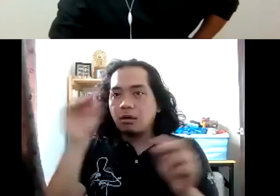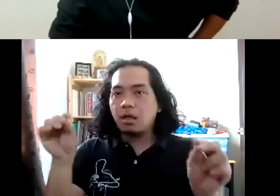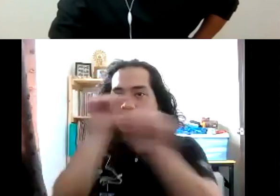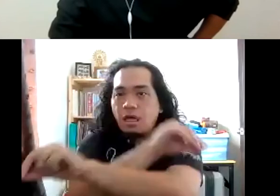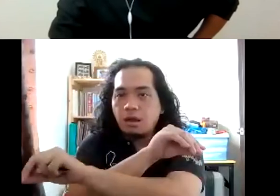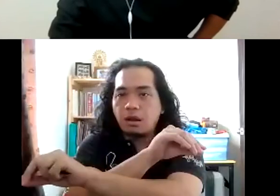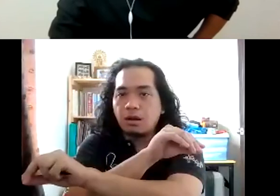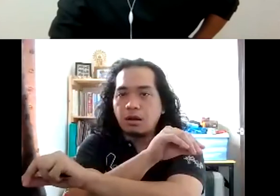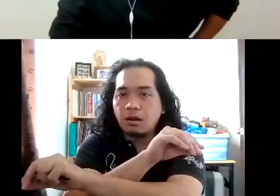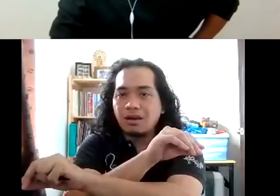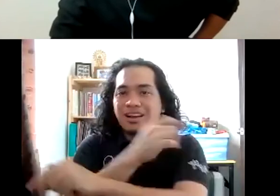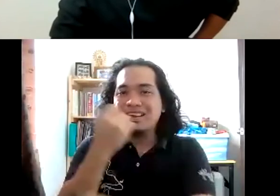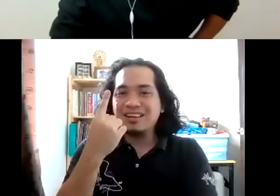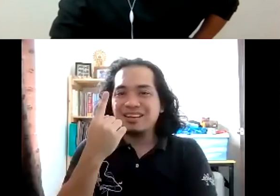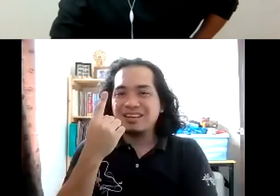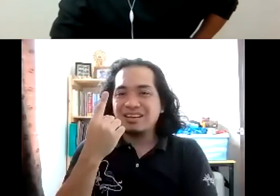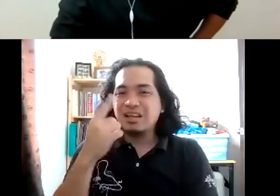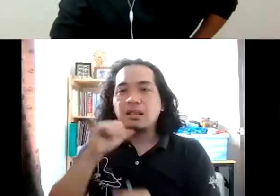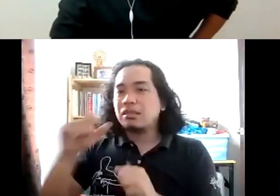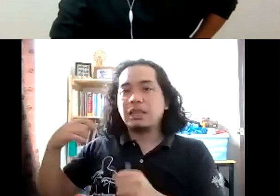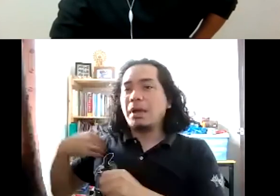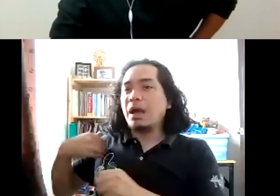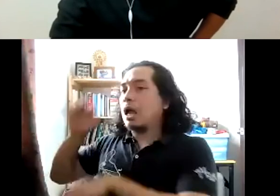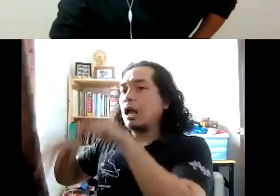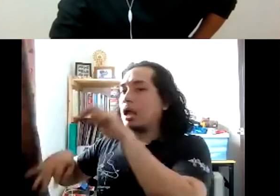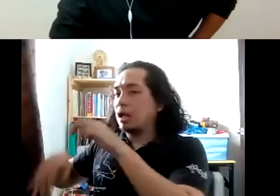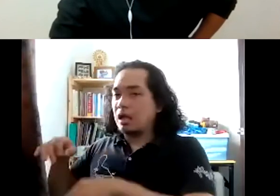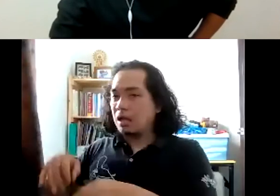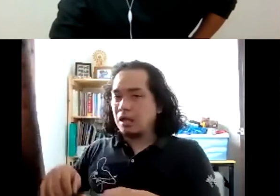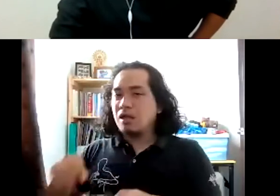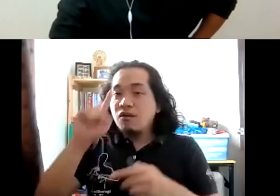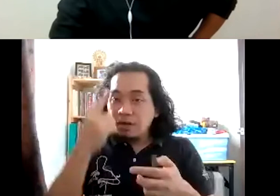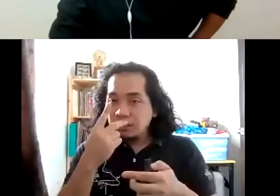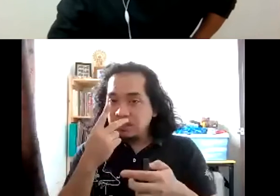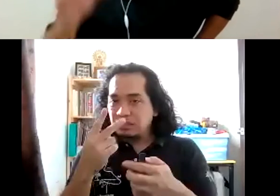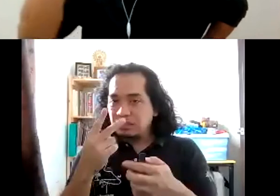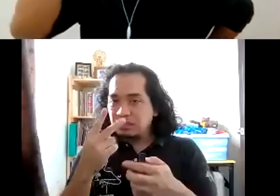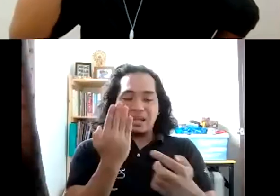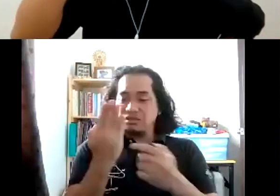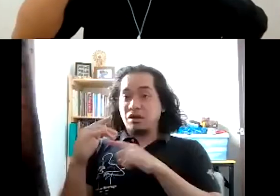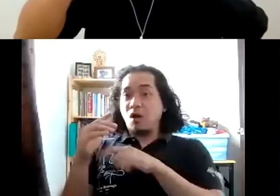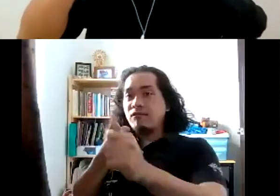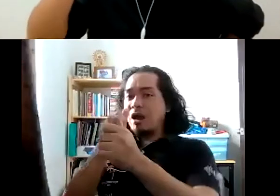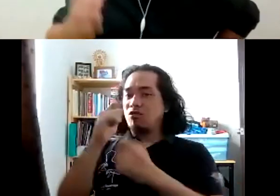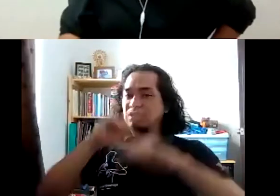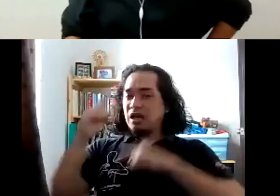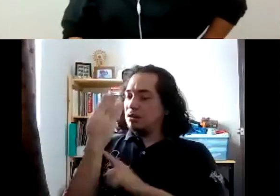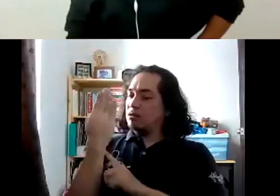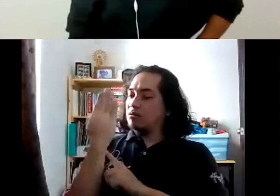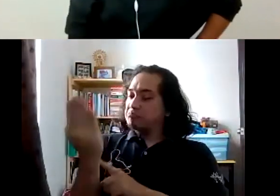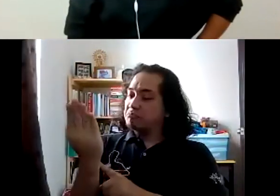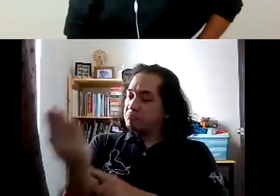prioritized or which goes first, right? And taking into account the reversed effect. So